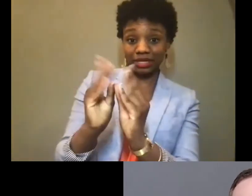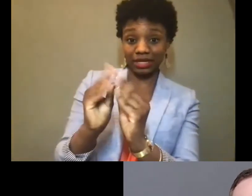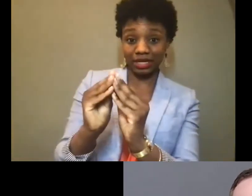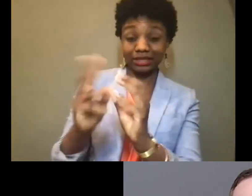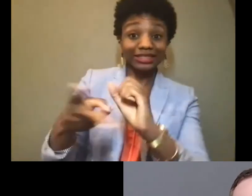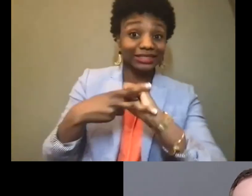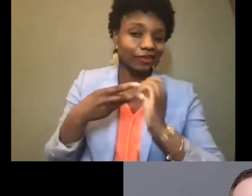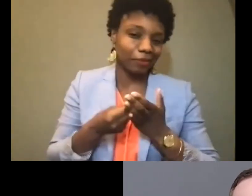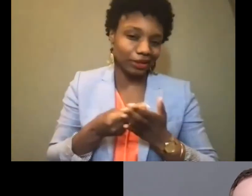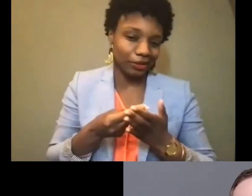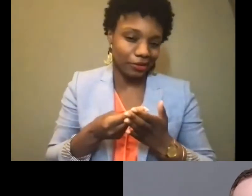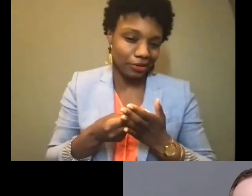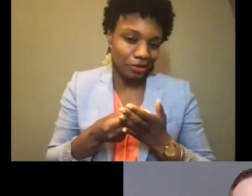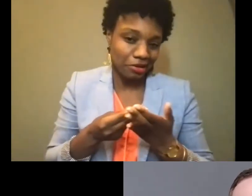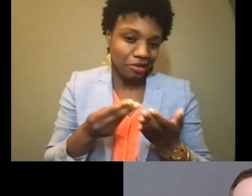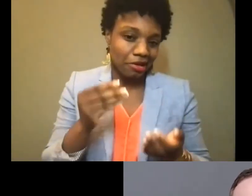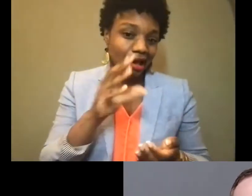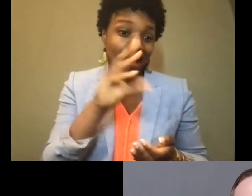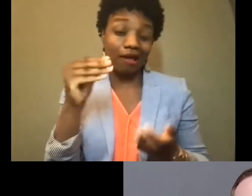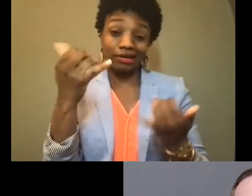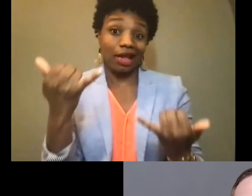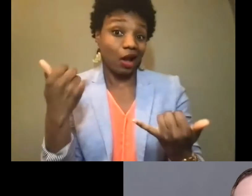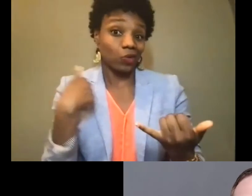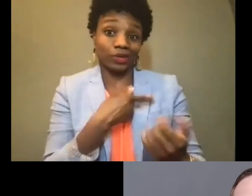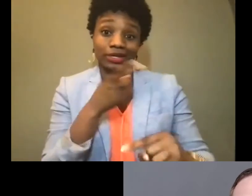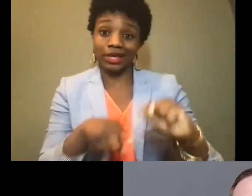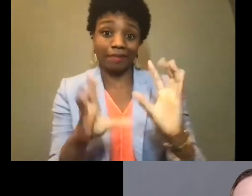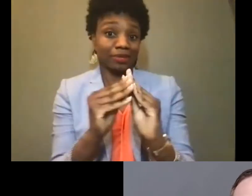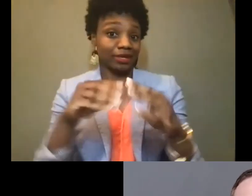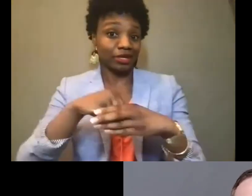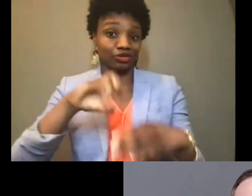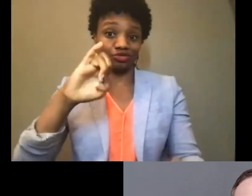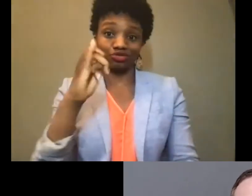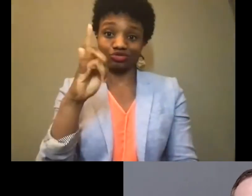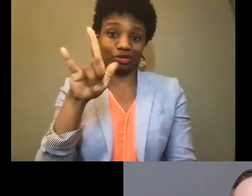save money. And now we probably cannot meet in July So that's our report.